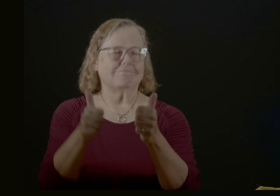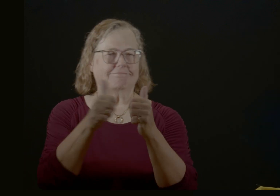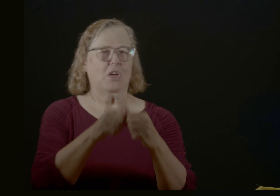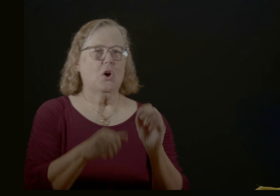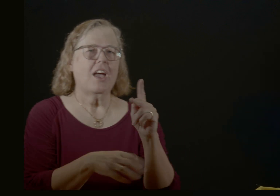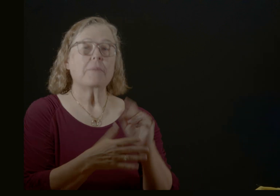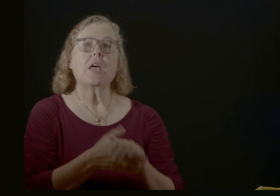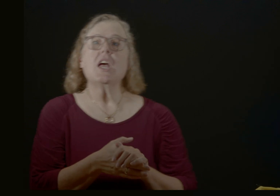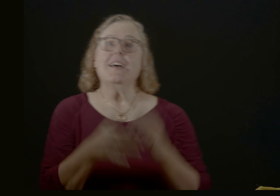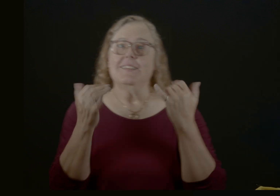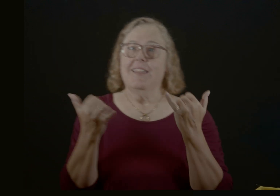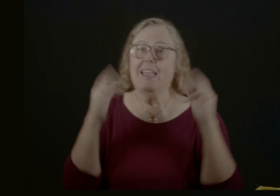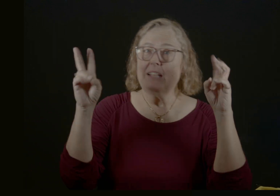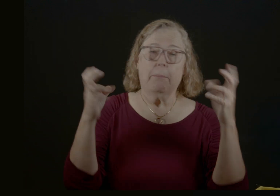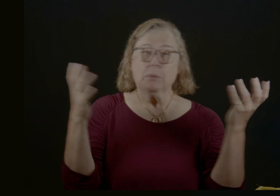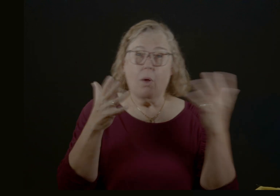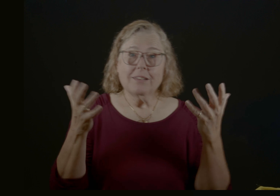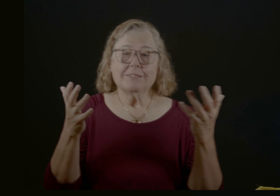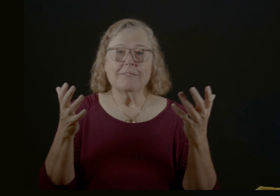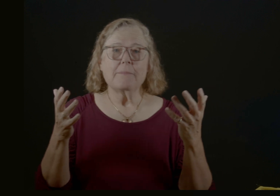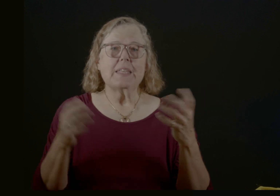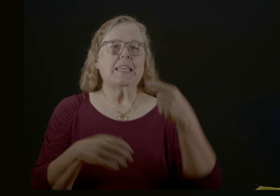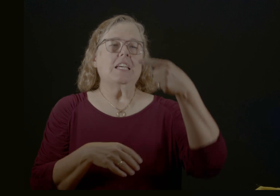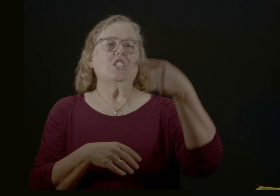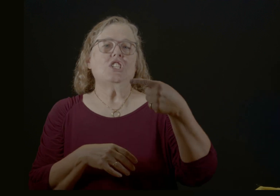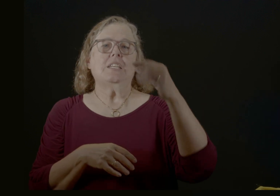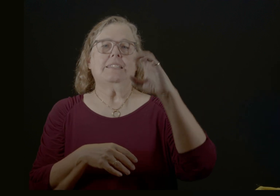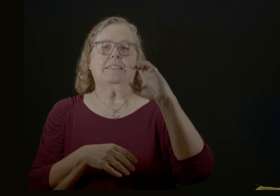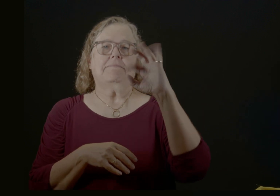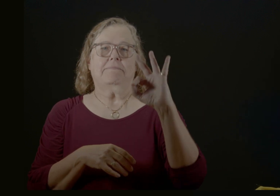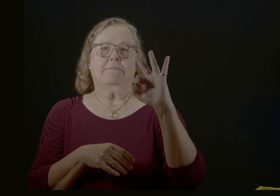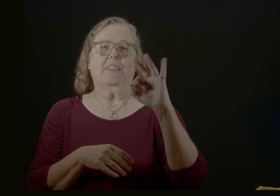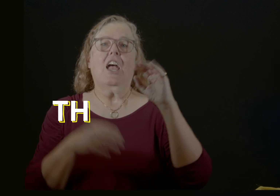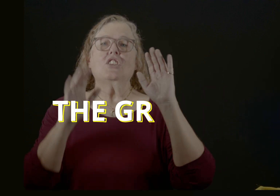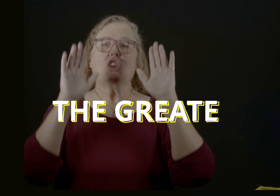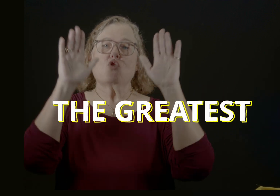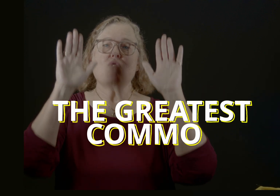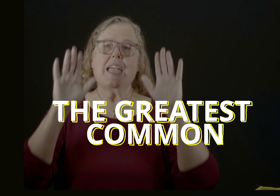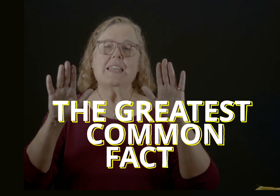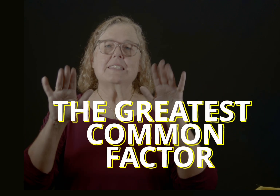job. Today's topic is what? The GCF, the greatest